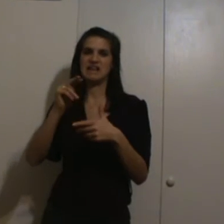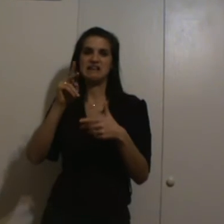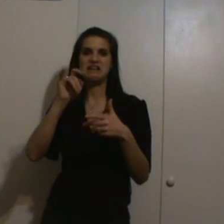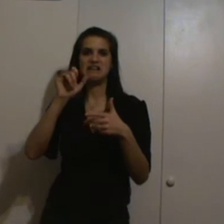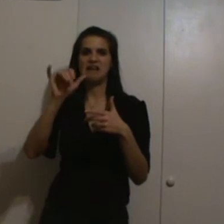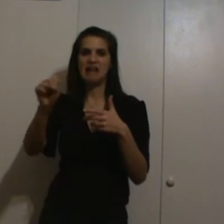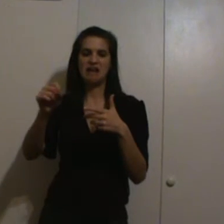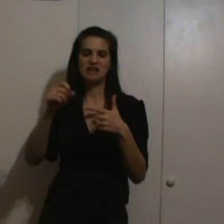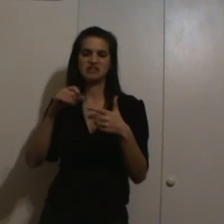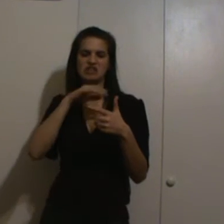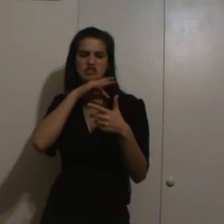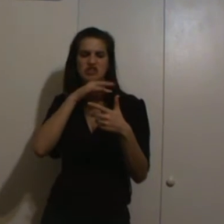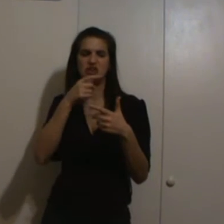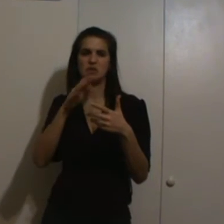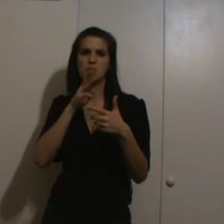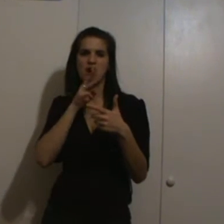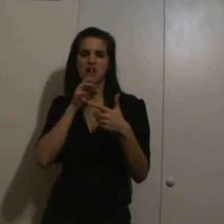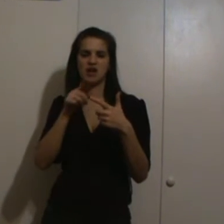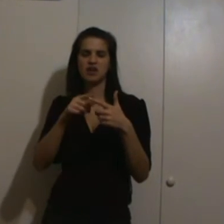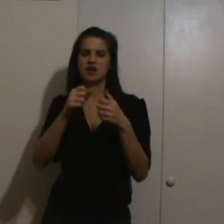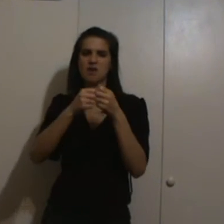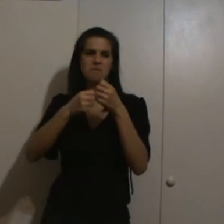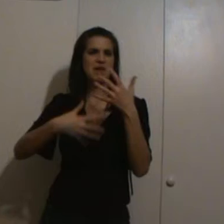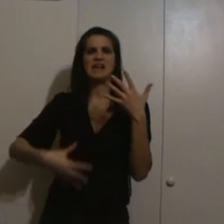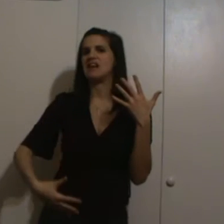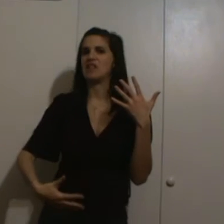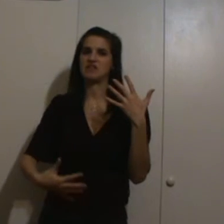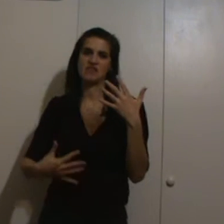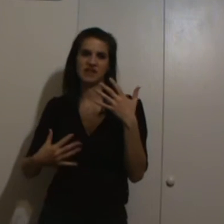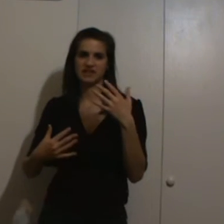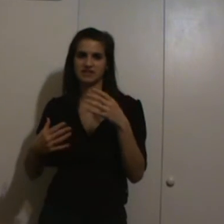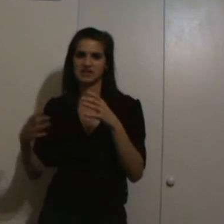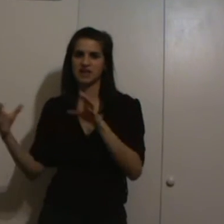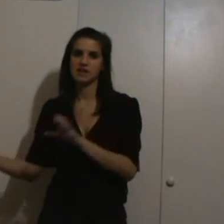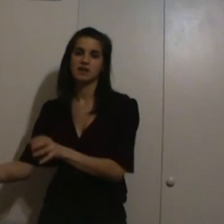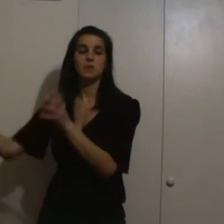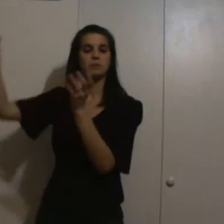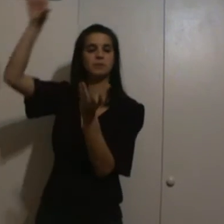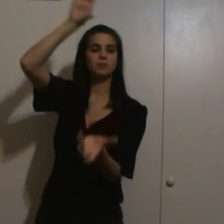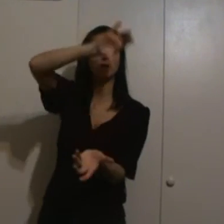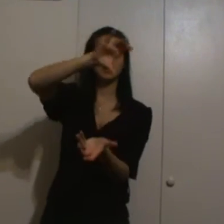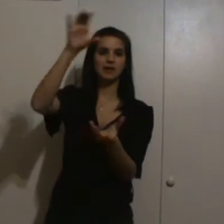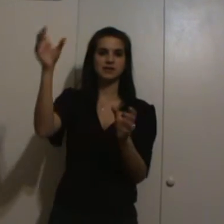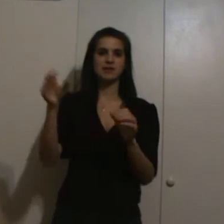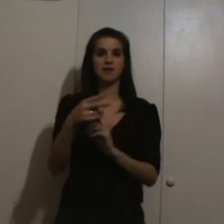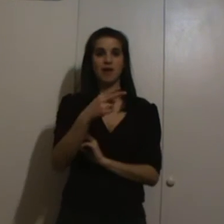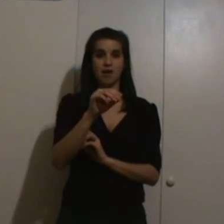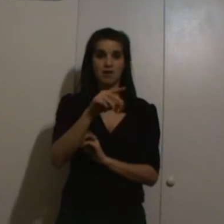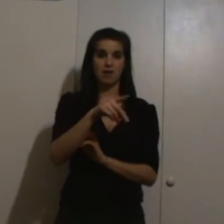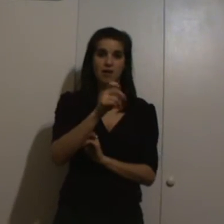the hoppers with fresh meat and sent out for the public's